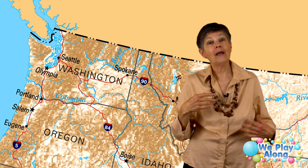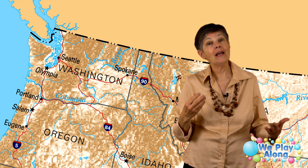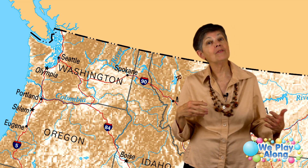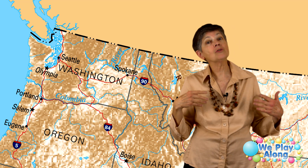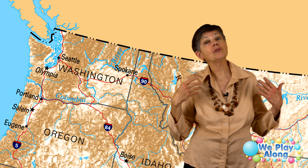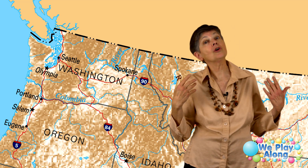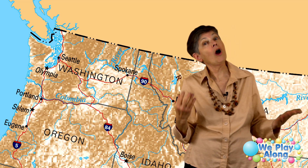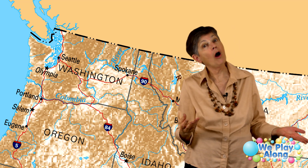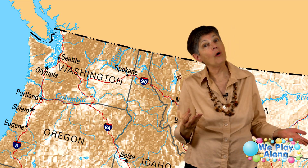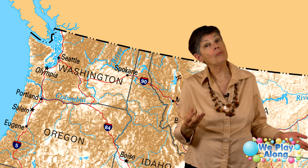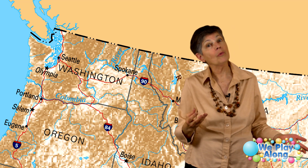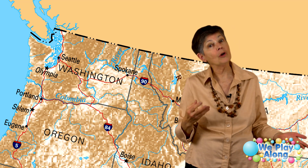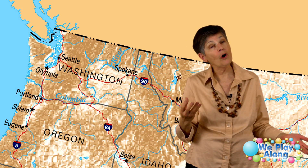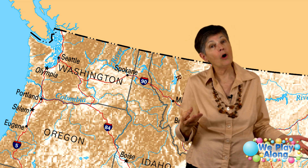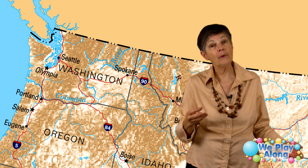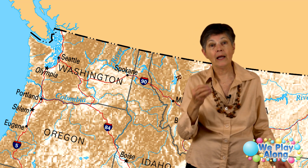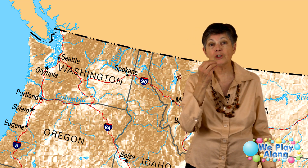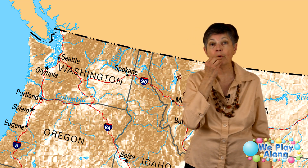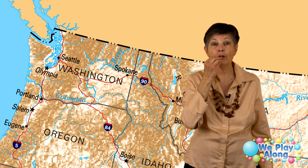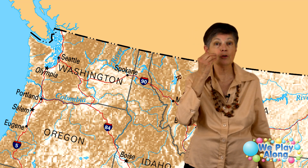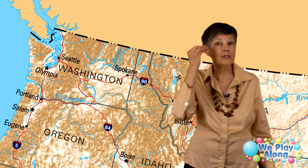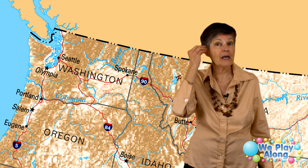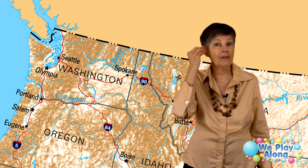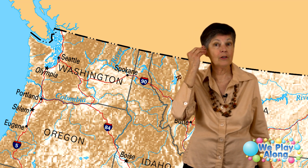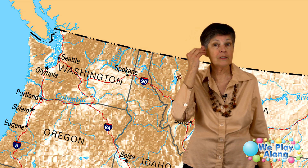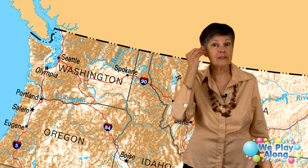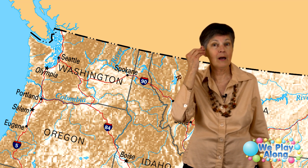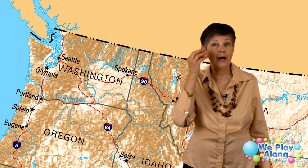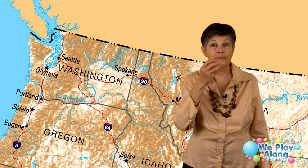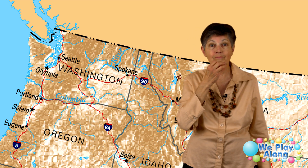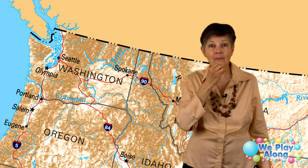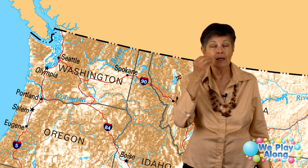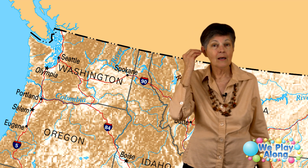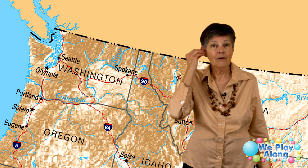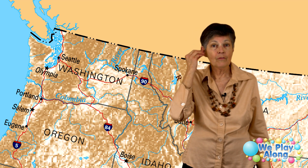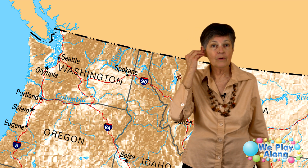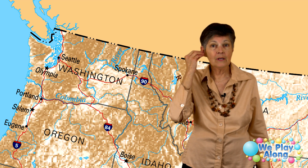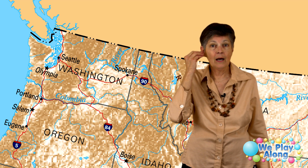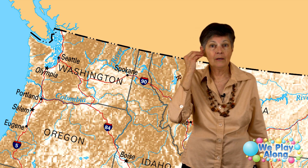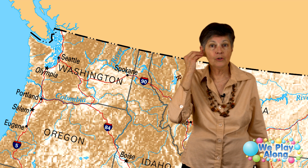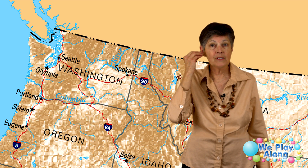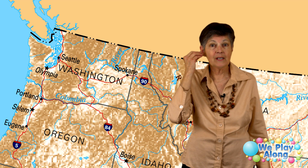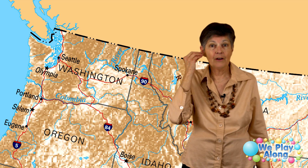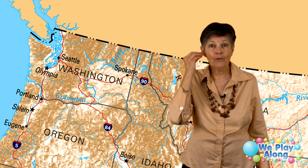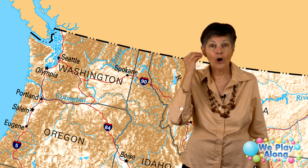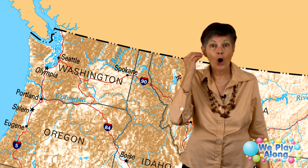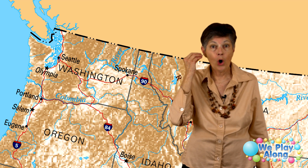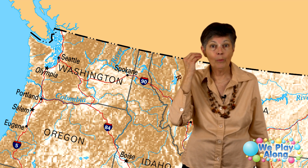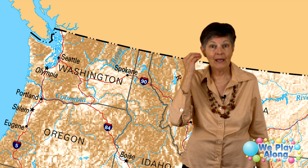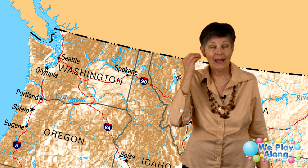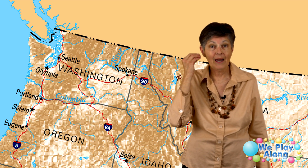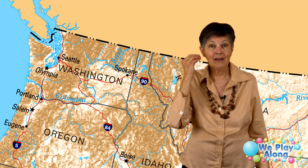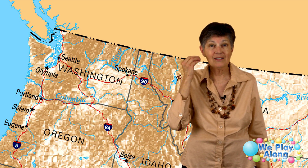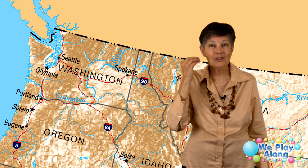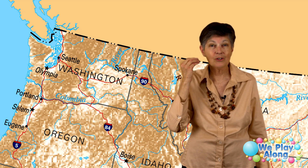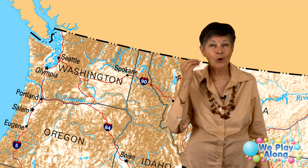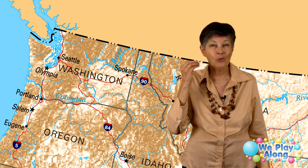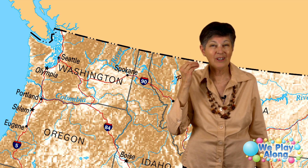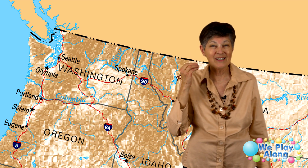native is your home, your homeland. So we're going to do the sign this. Do the sign for home again because there's no really sign